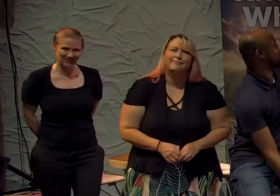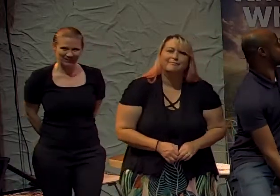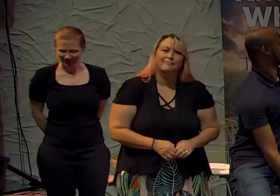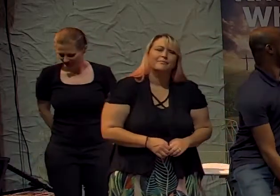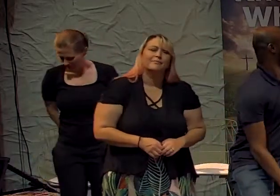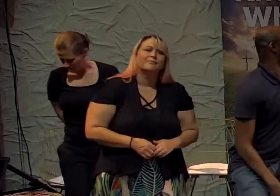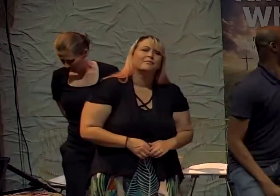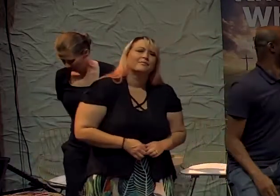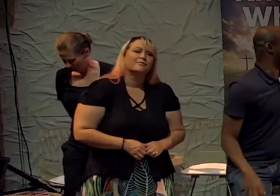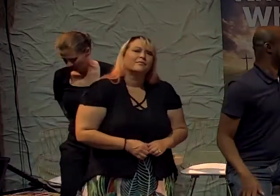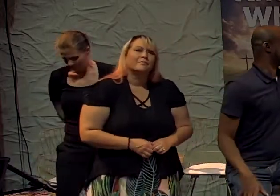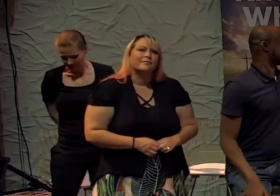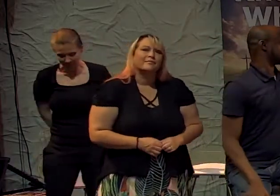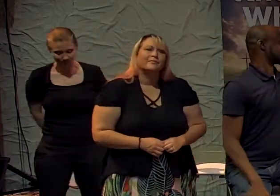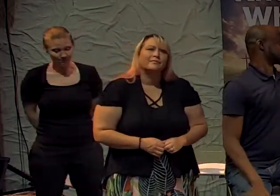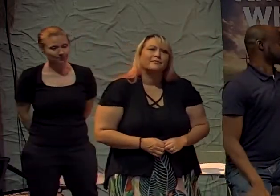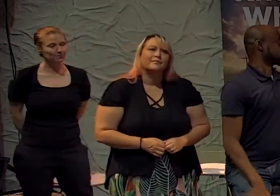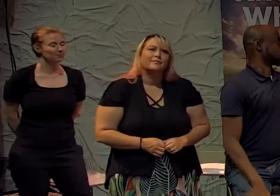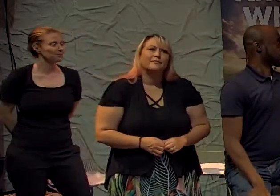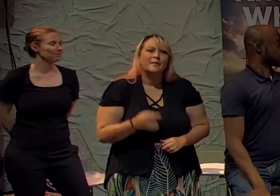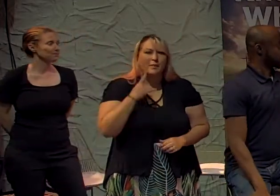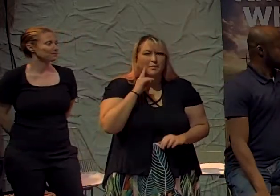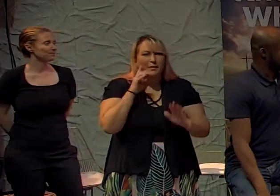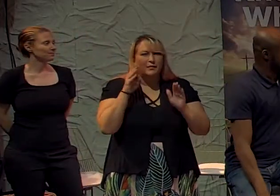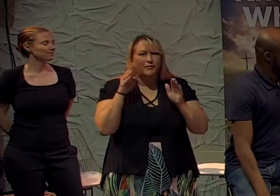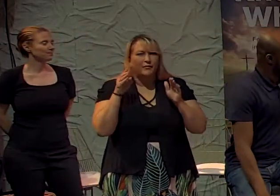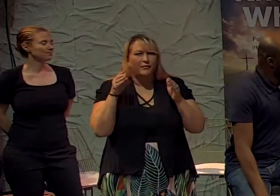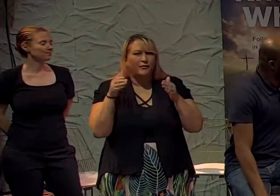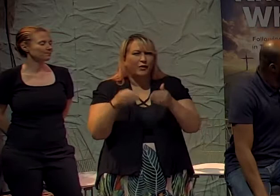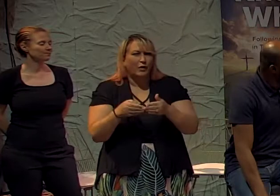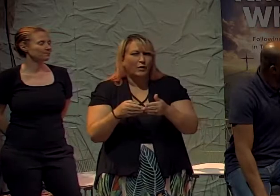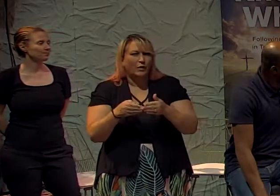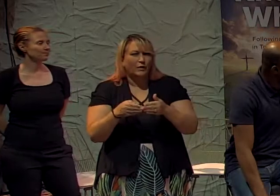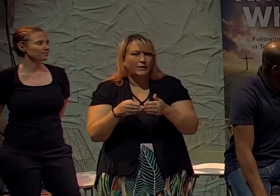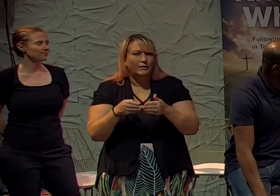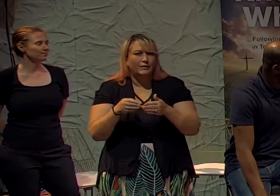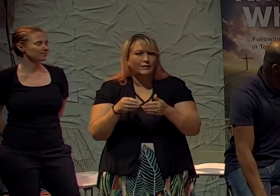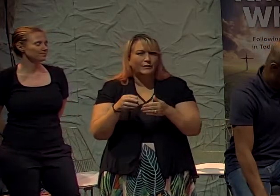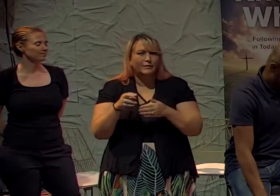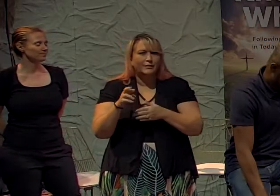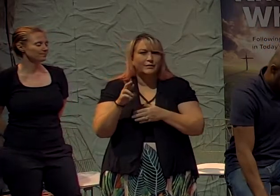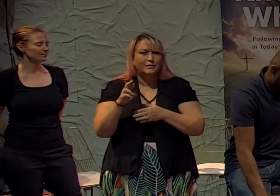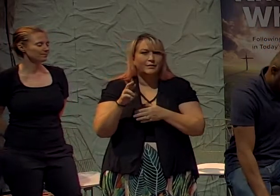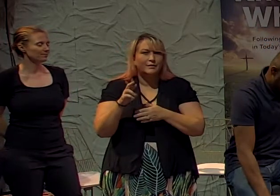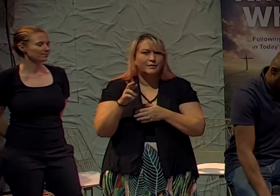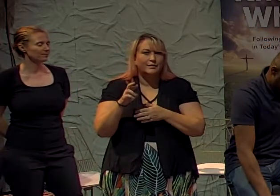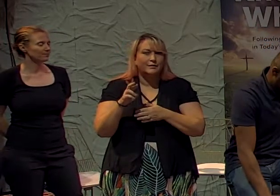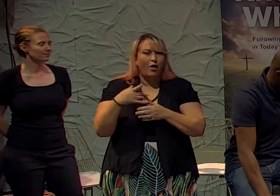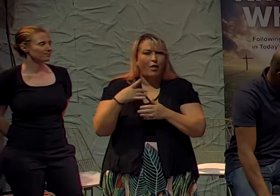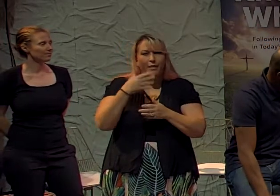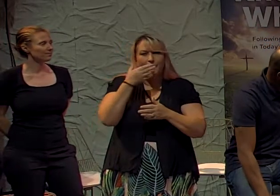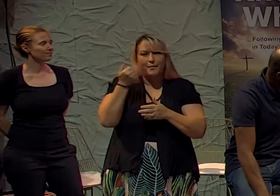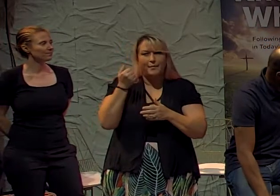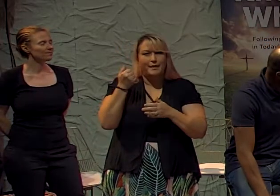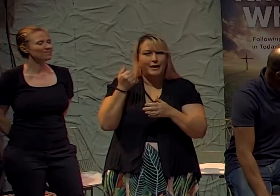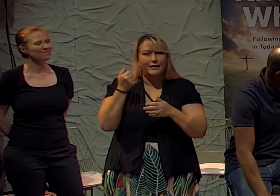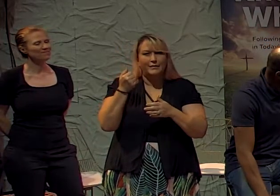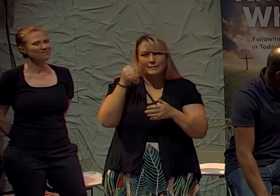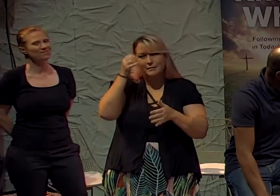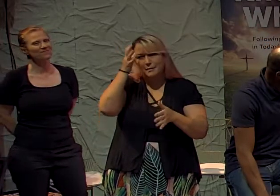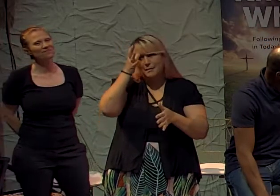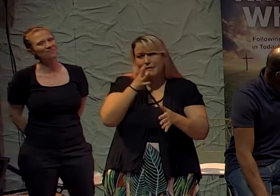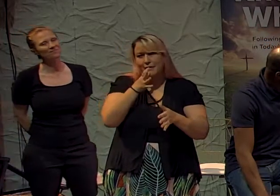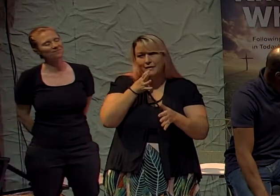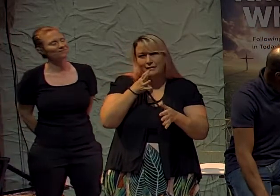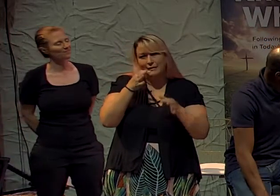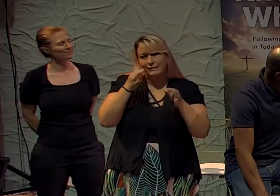So I'm going to focus, Robert, on the best parenting decision we've made, and I'm hats off to him for this.